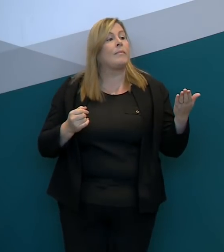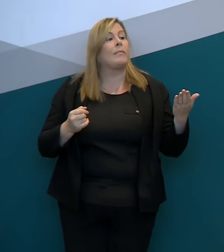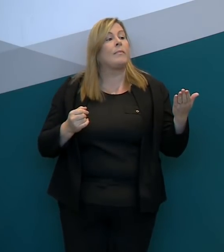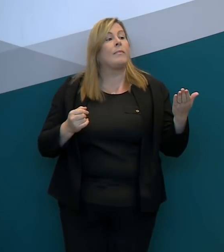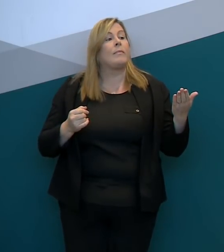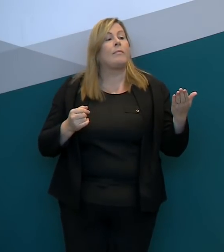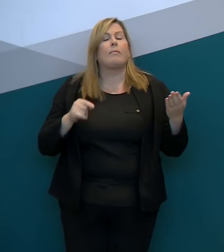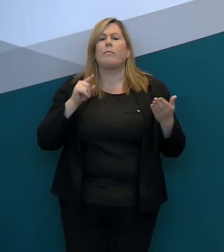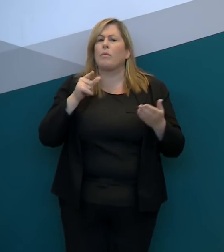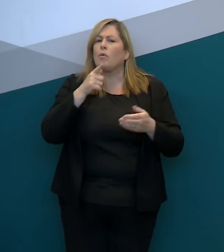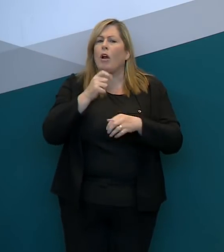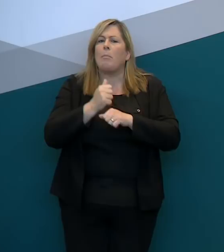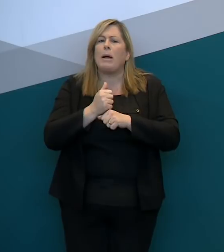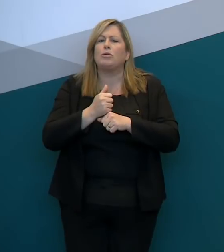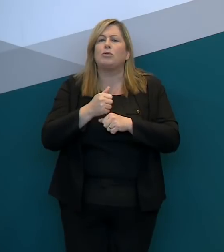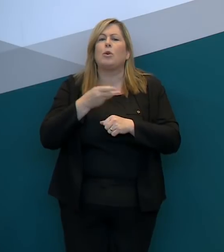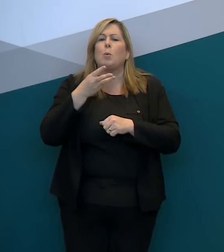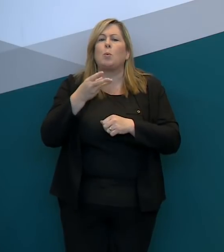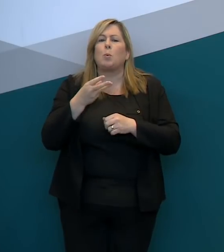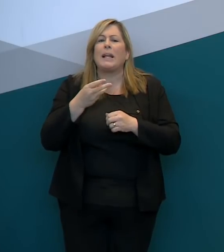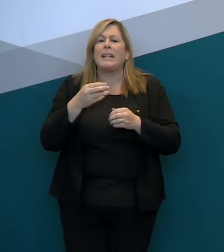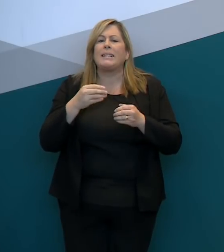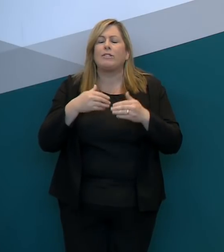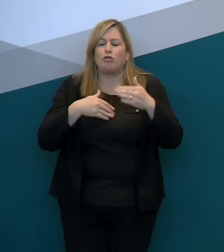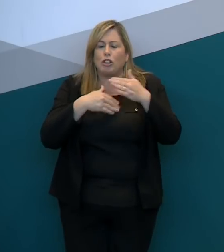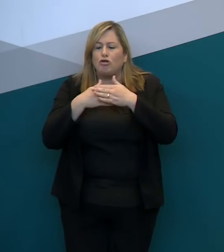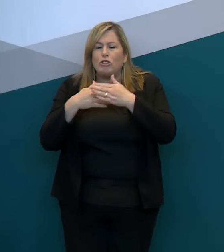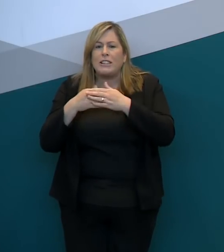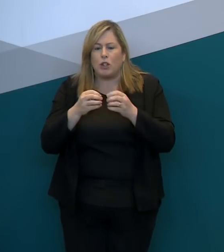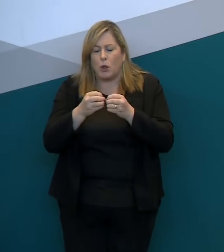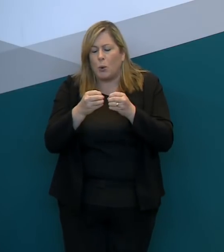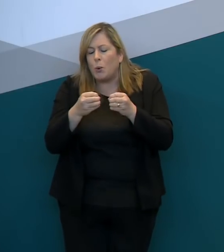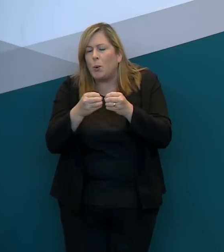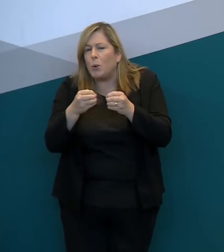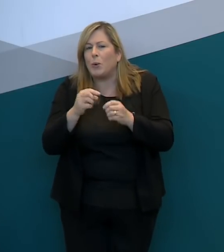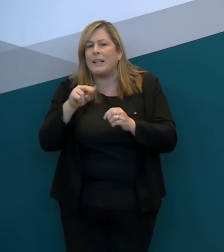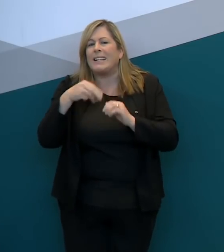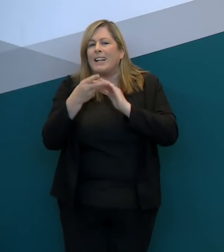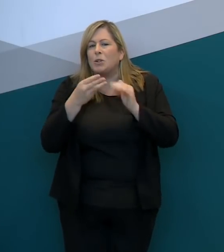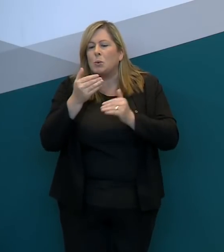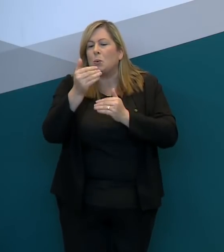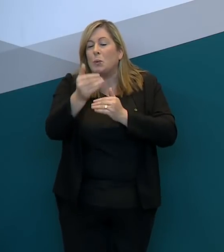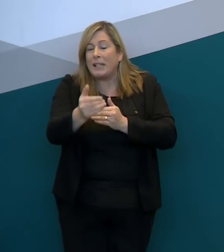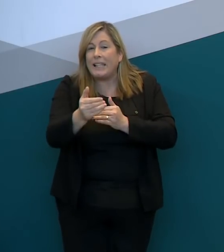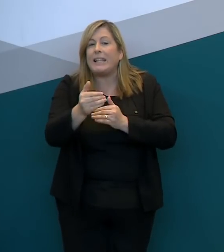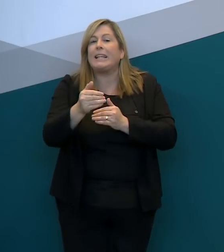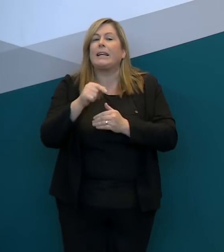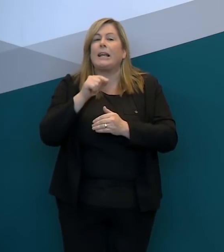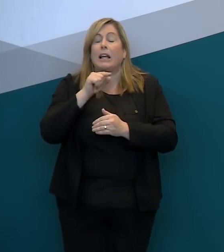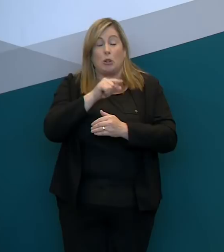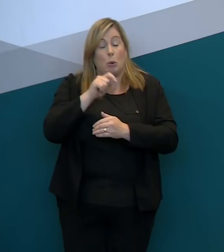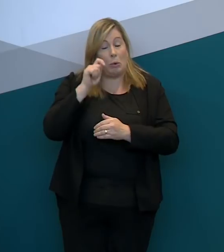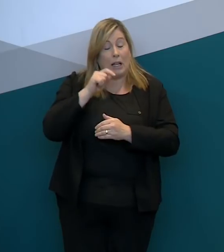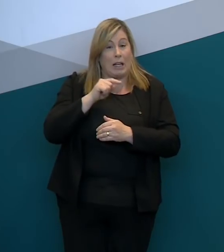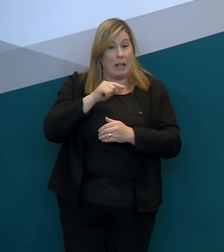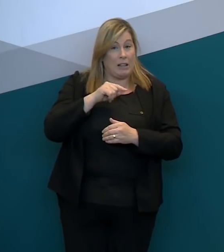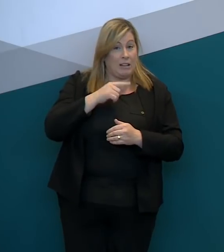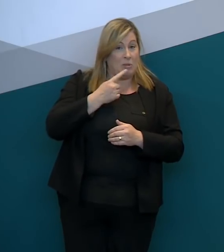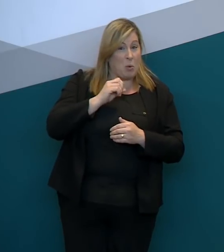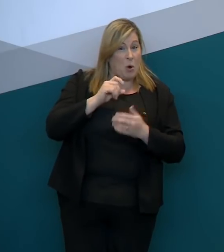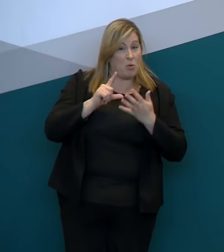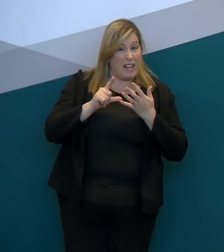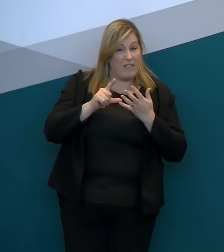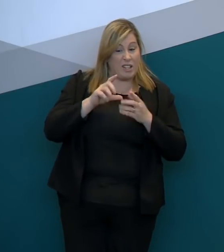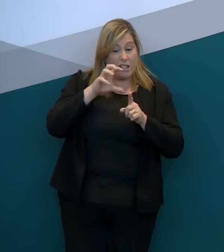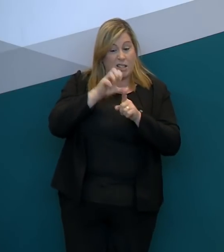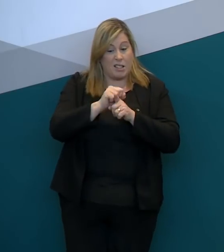easing the restrictions next week. It's a new low figure this evening of 107 cases. On that trajectory or the model you're